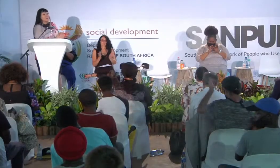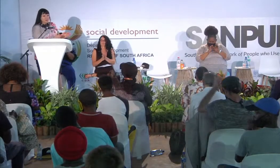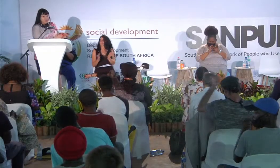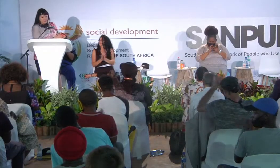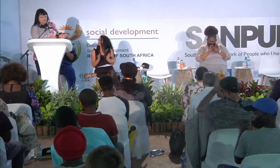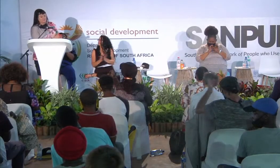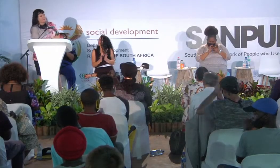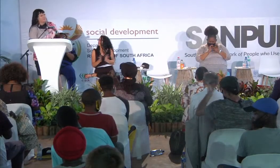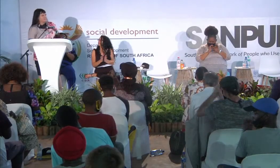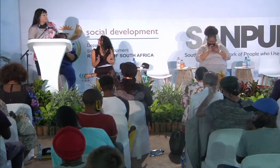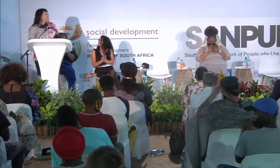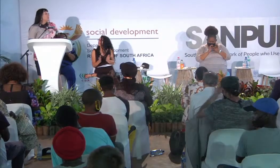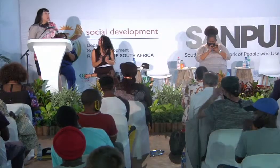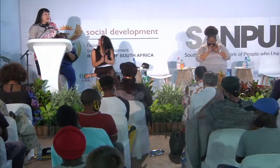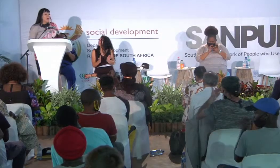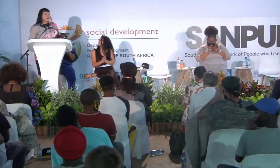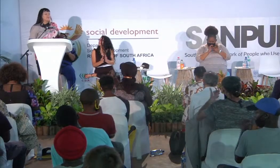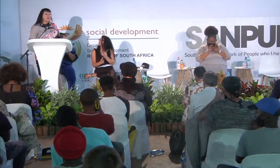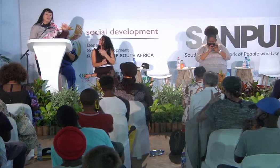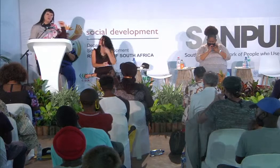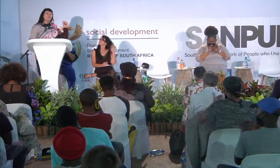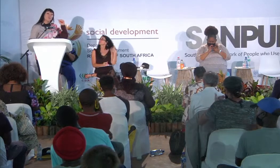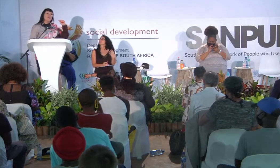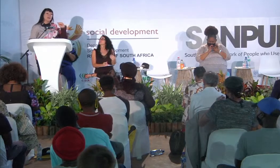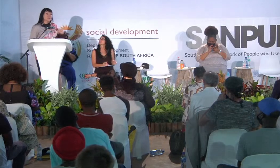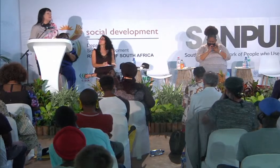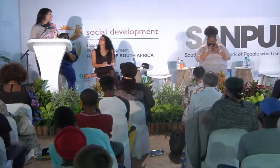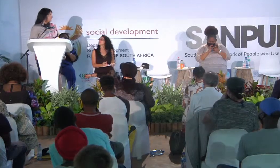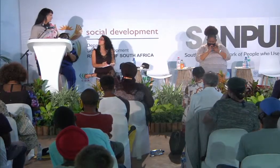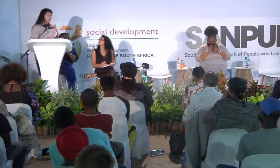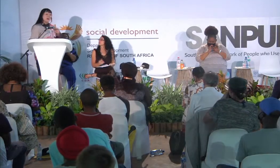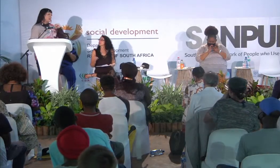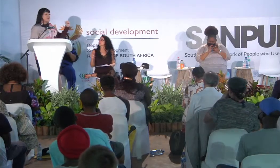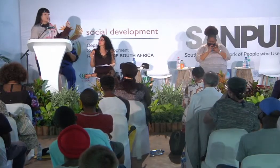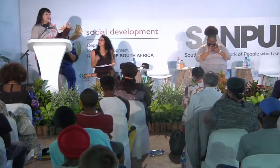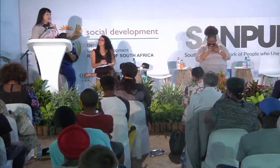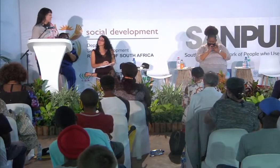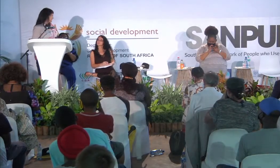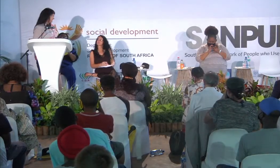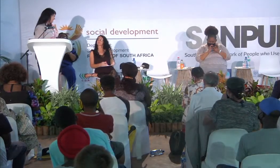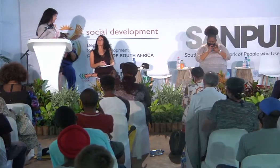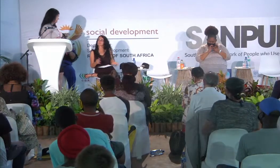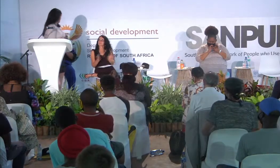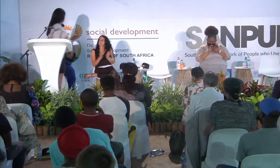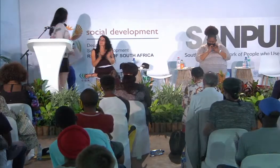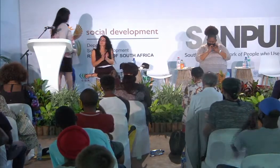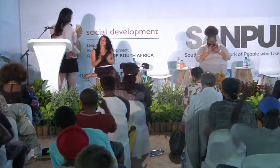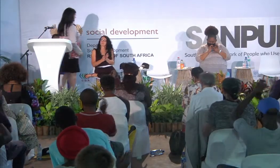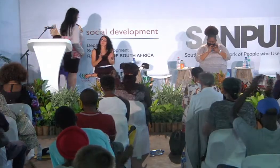I thank you. And I thank you for my team. I love you guys. Thank